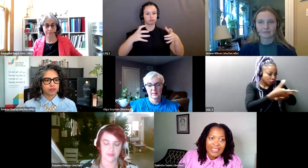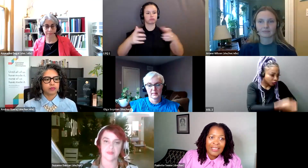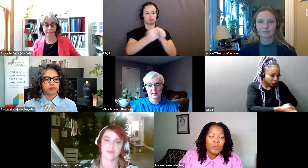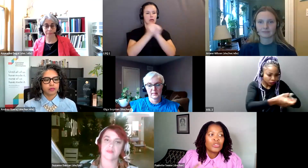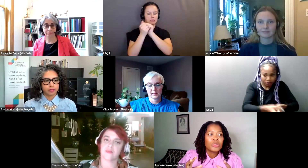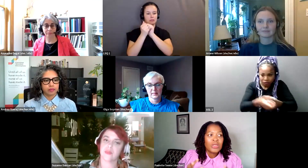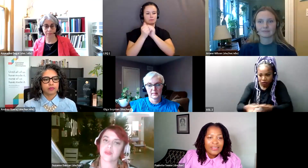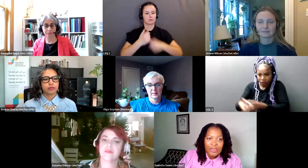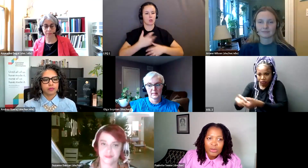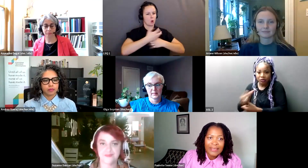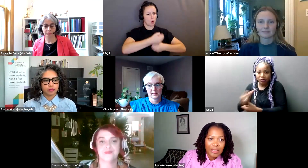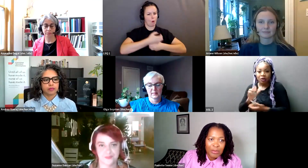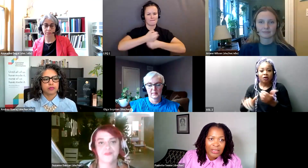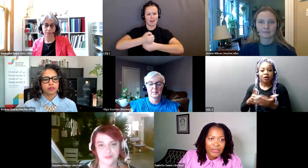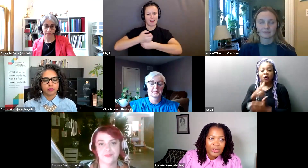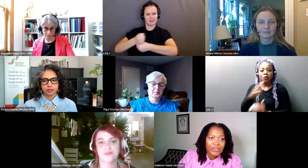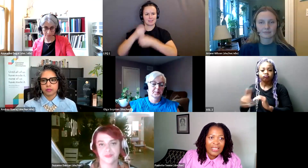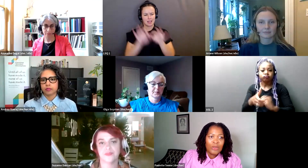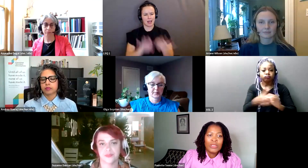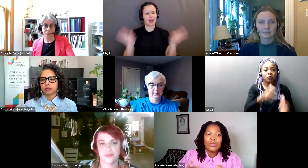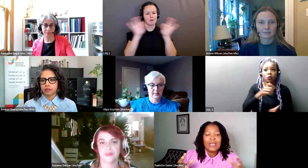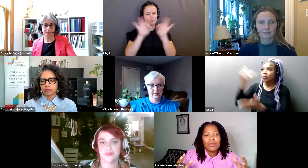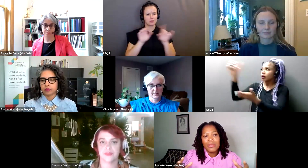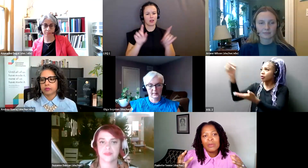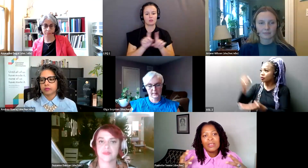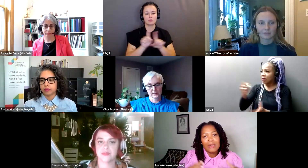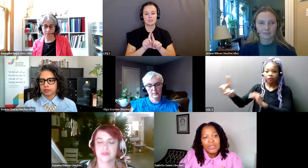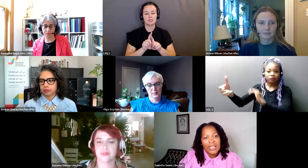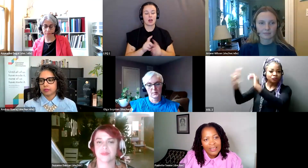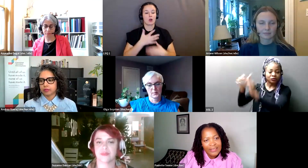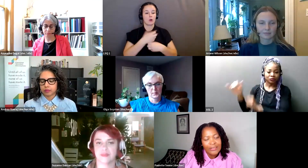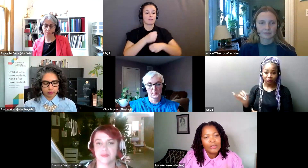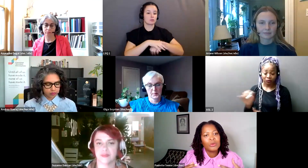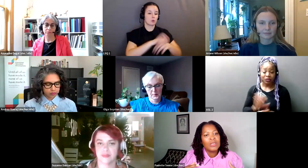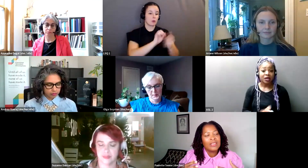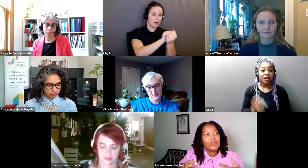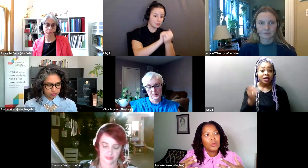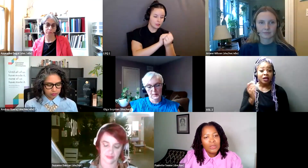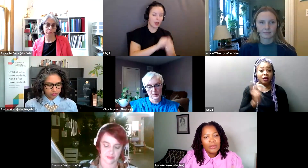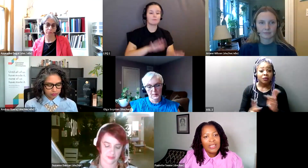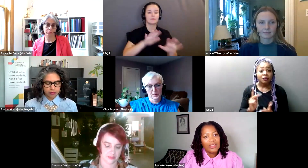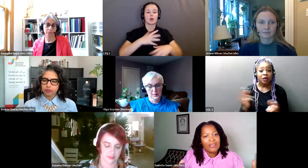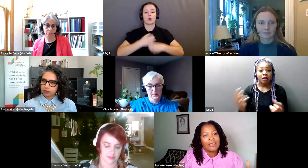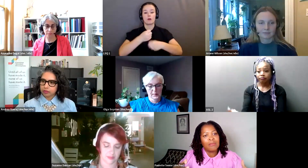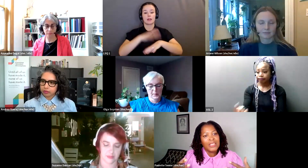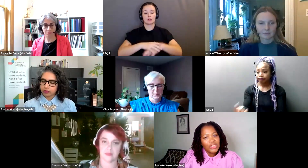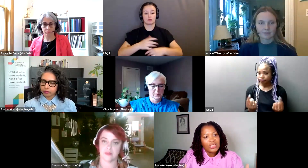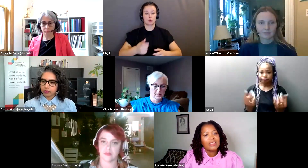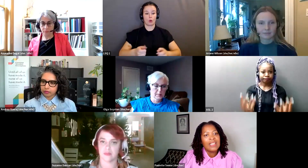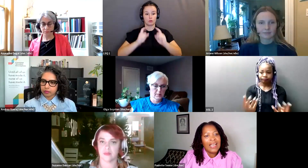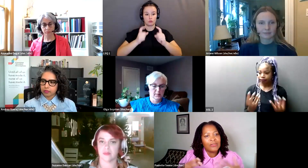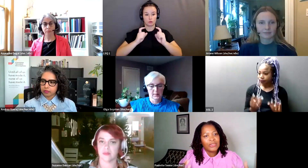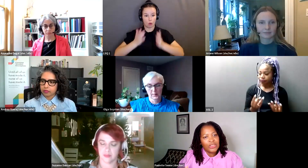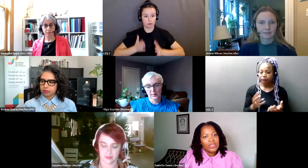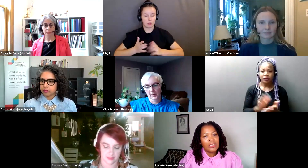partners. We trust our grantee partners. We know that when people come to us to work with us on the